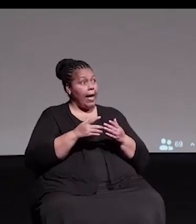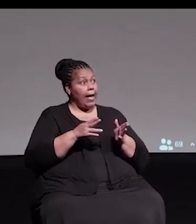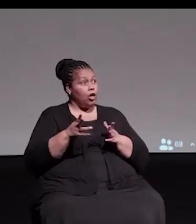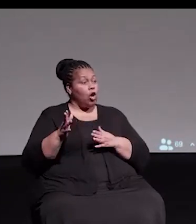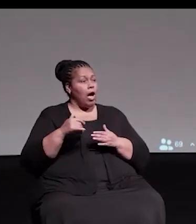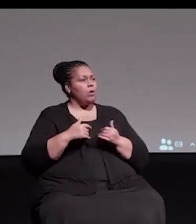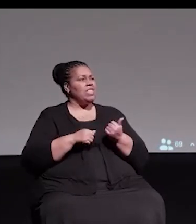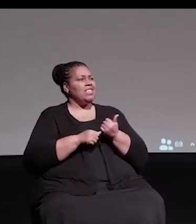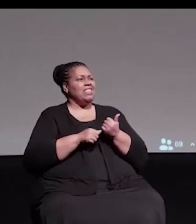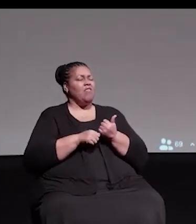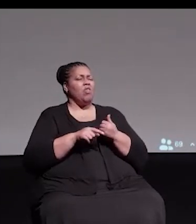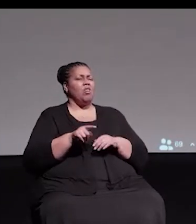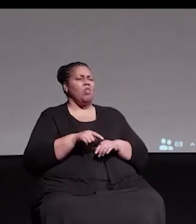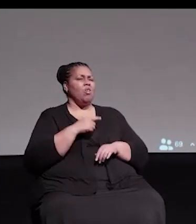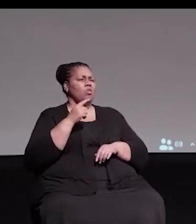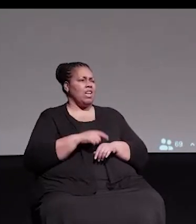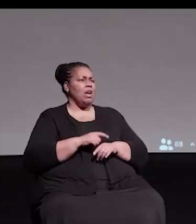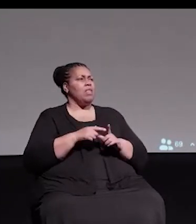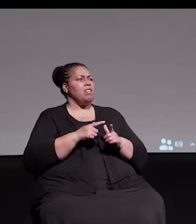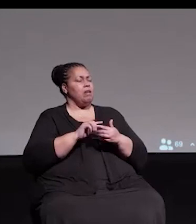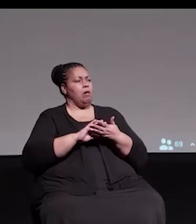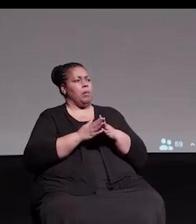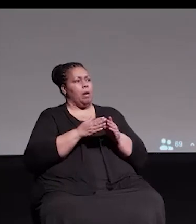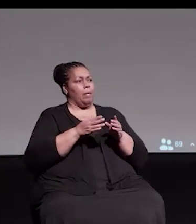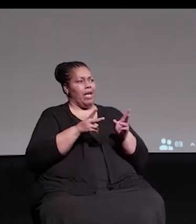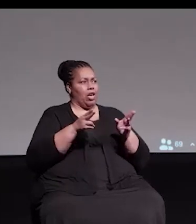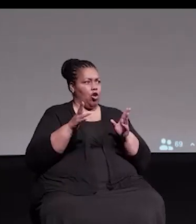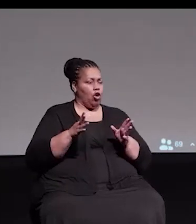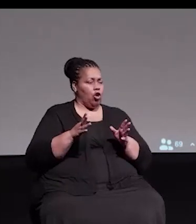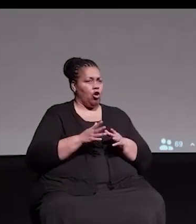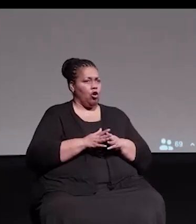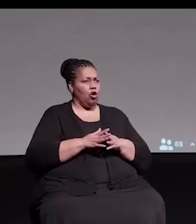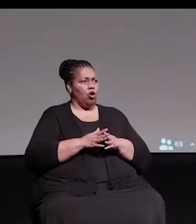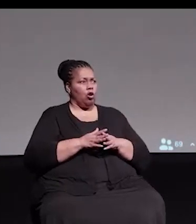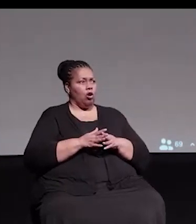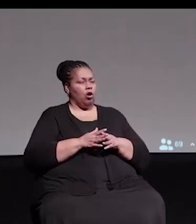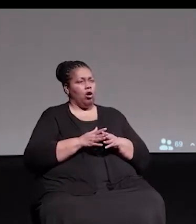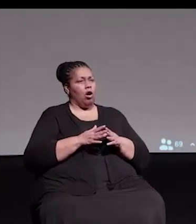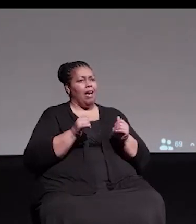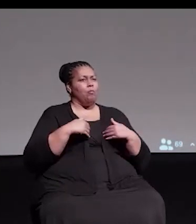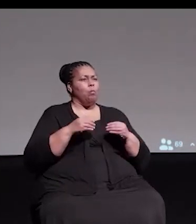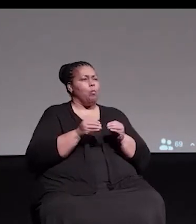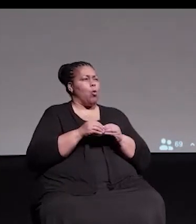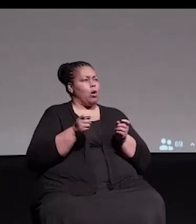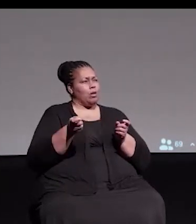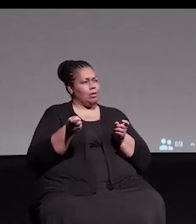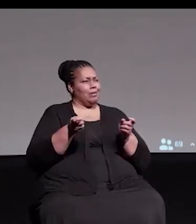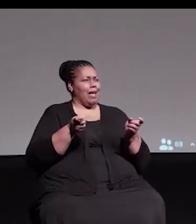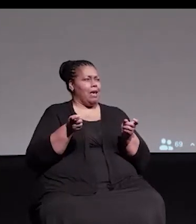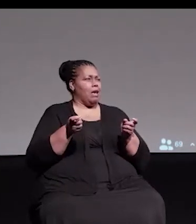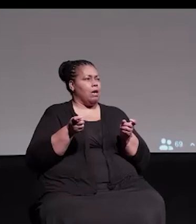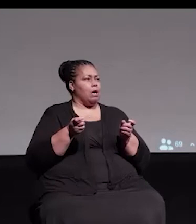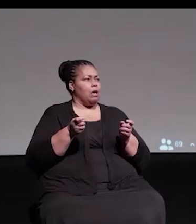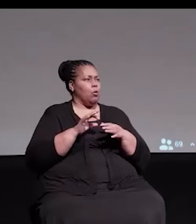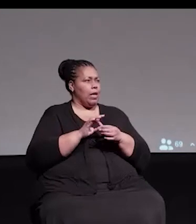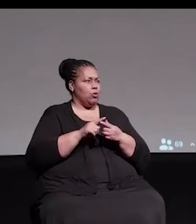was an assistant for a long time. That editor kind of had say, I guess, in terms of like what my credit was,